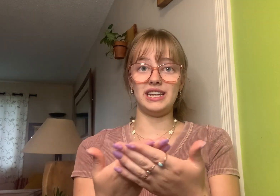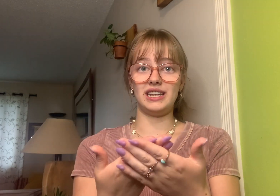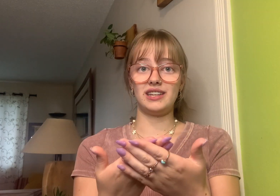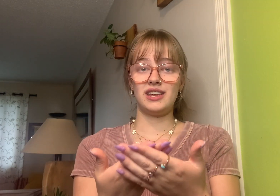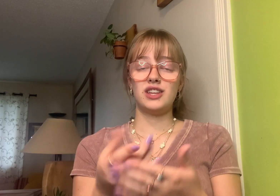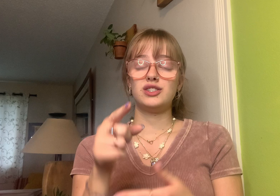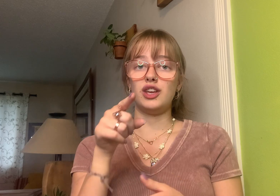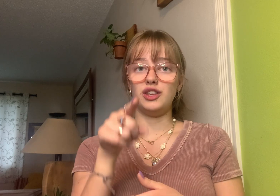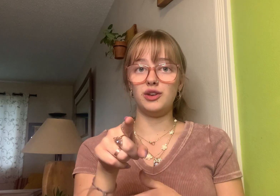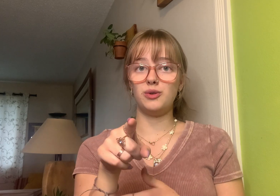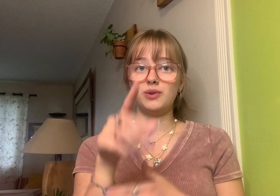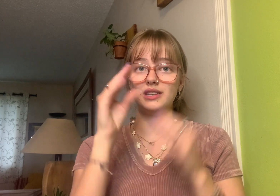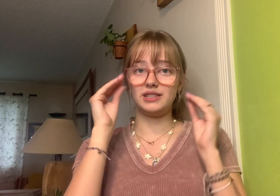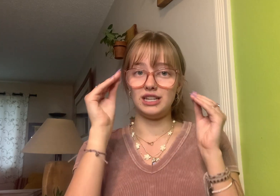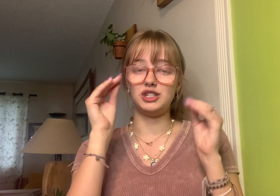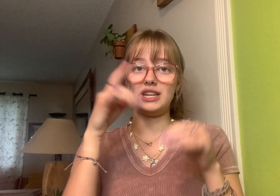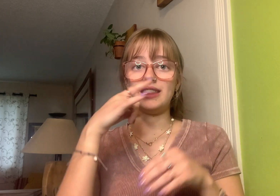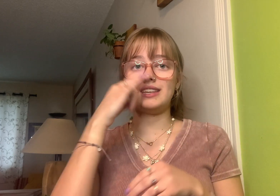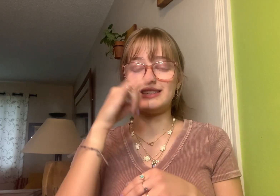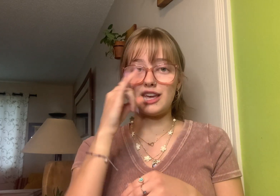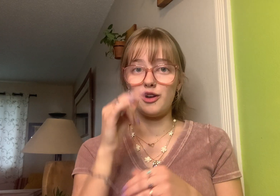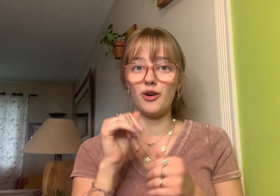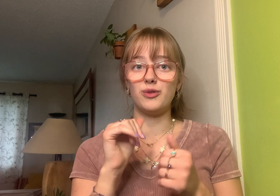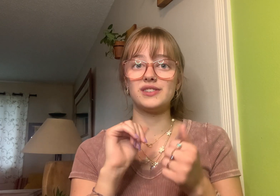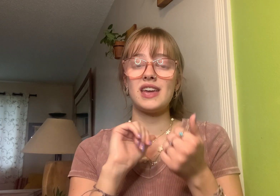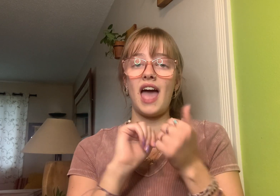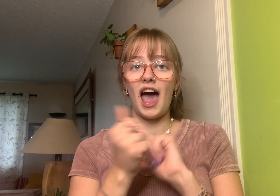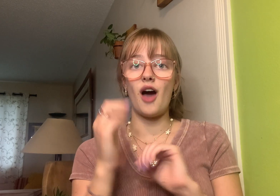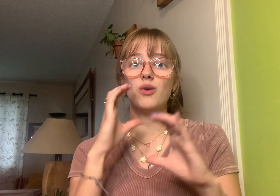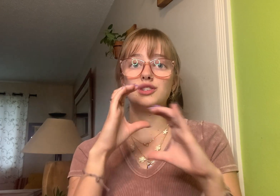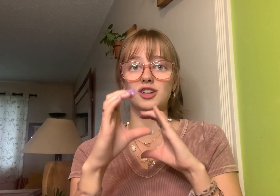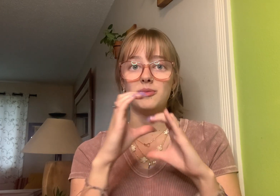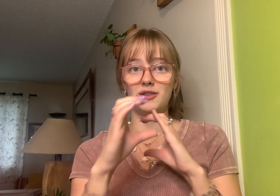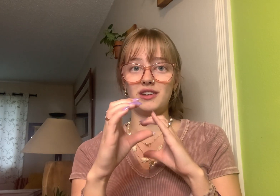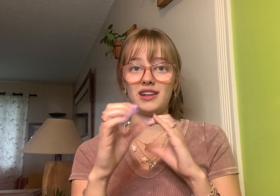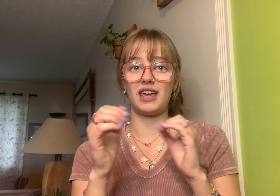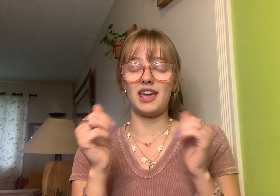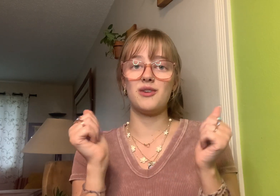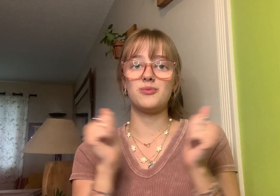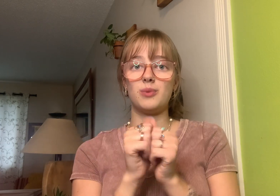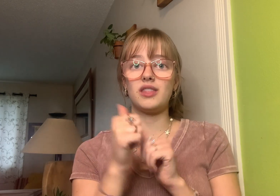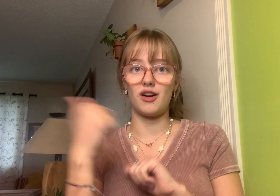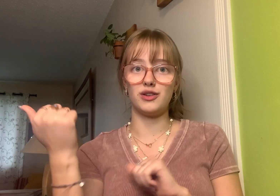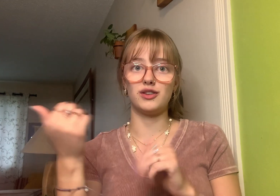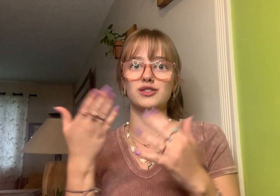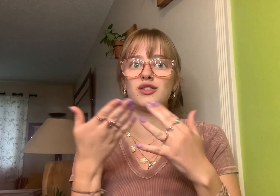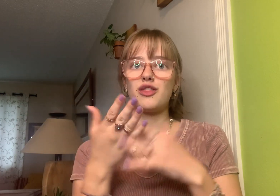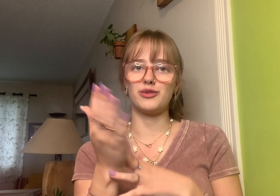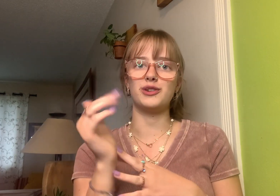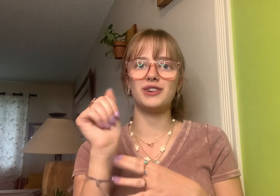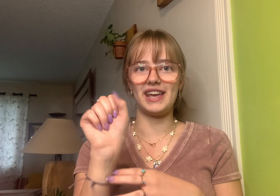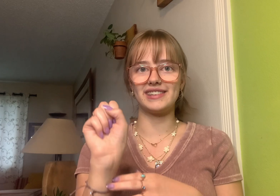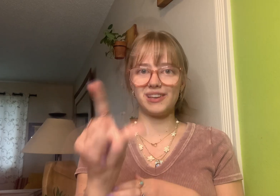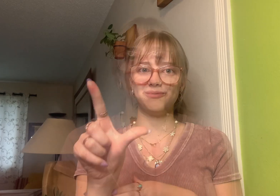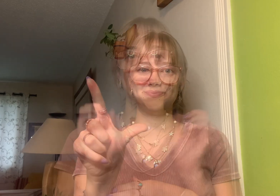lead to you teaching these kiddos how to communicate with others through ASL.